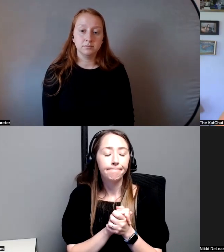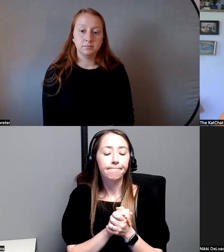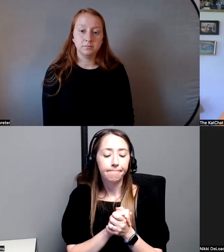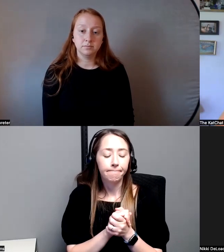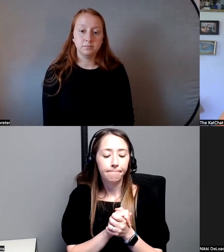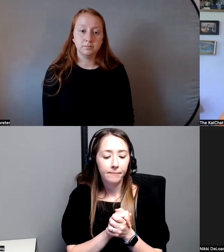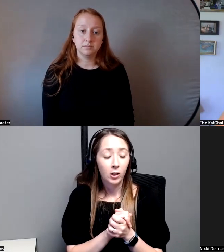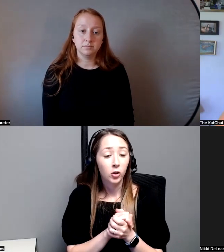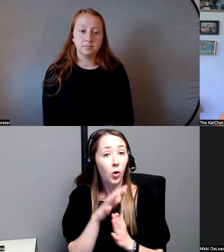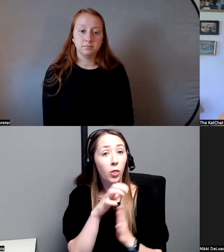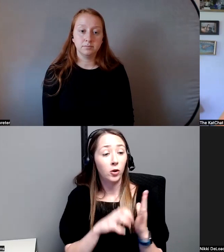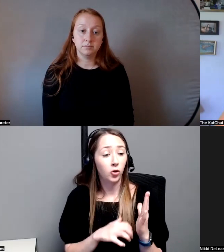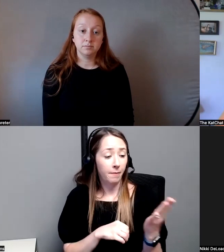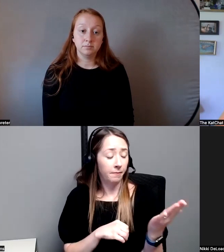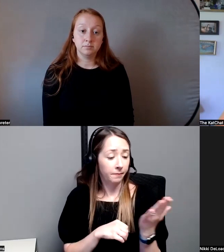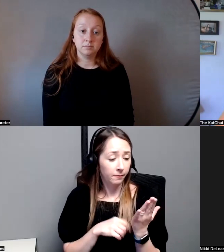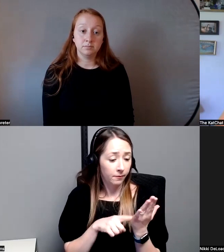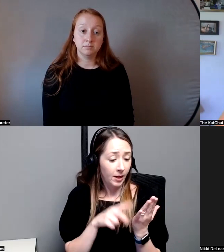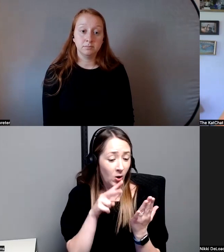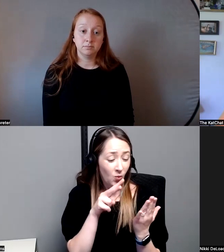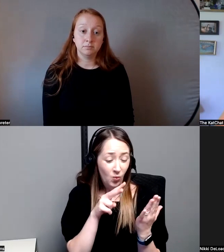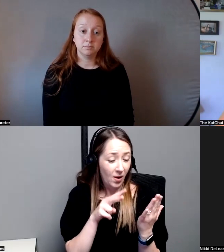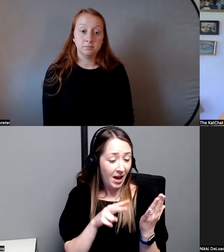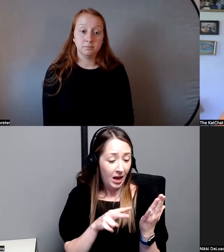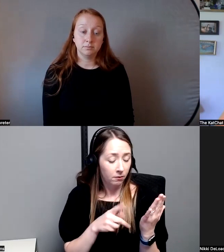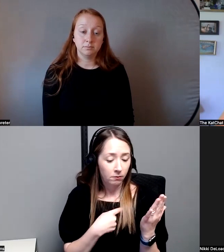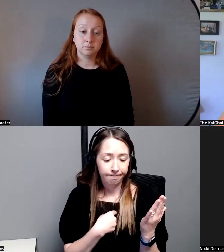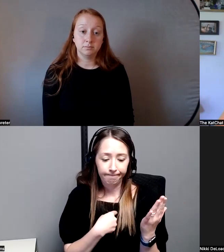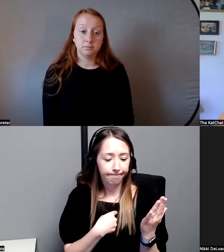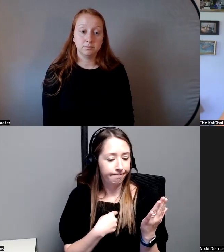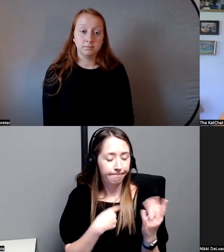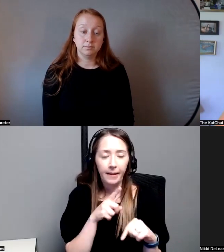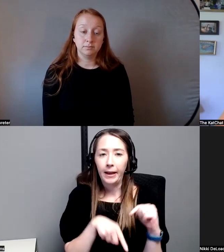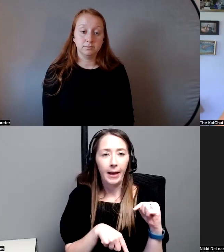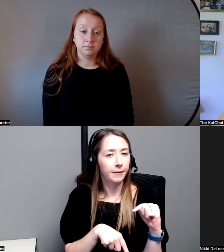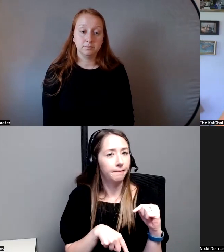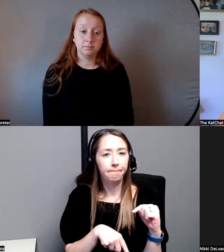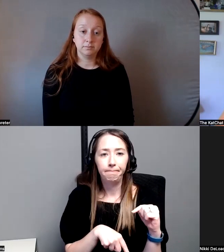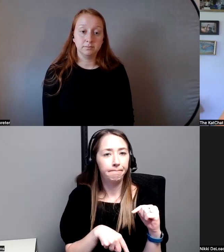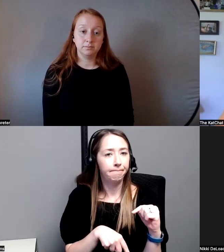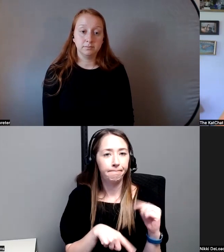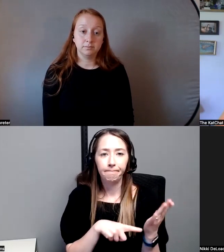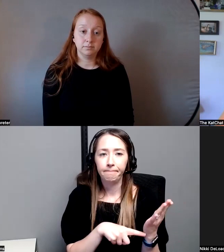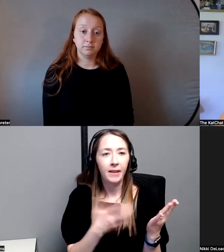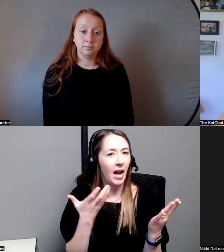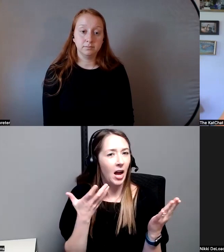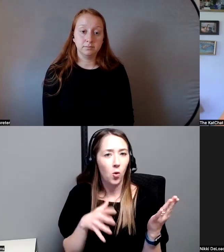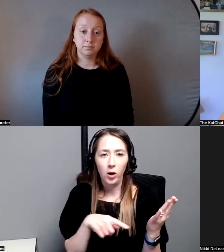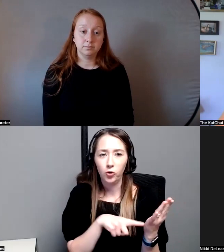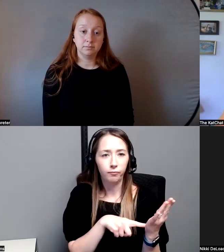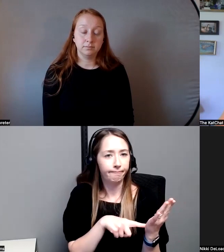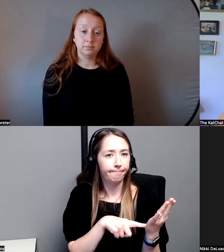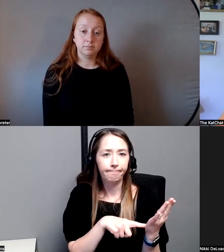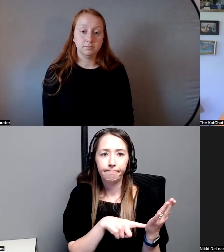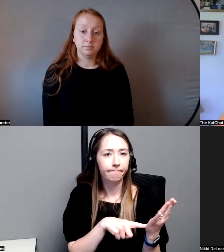I read the script and was like, I cannot do this. I can't do this. I don't want to do this. And then